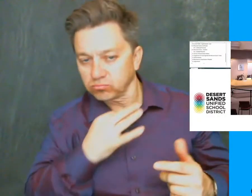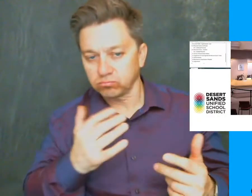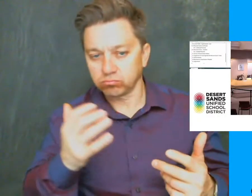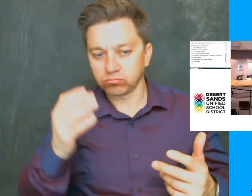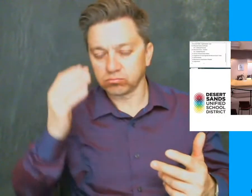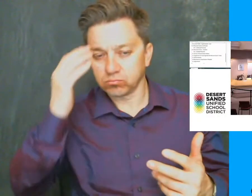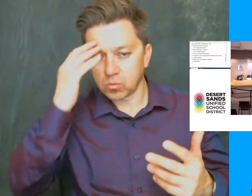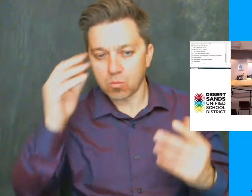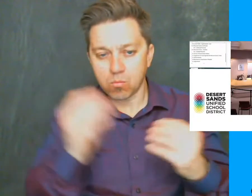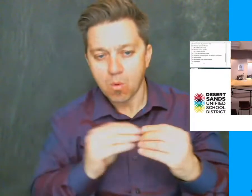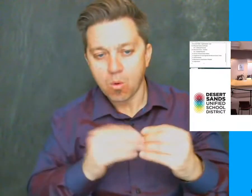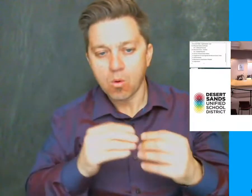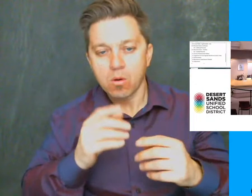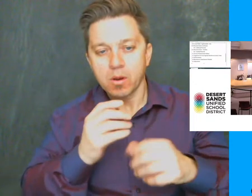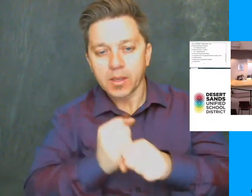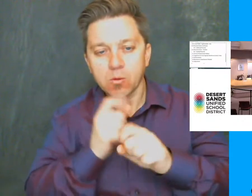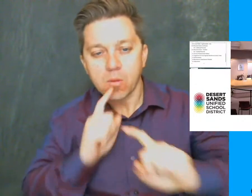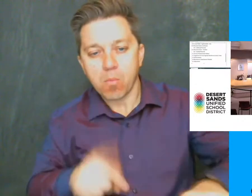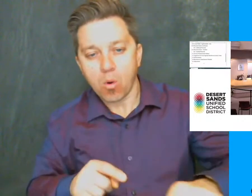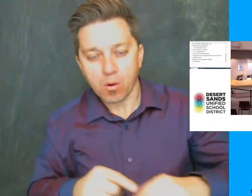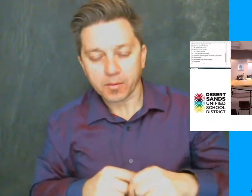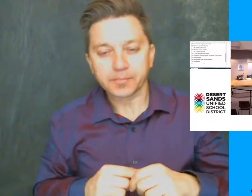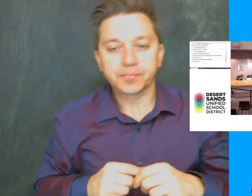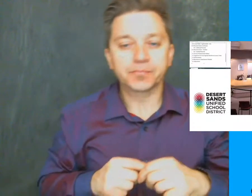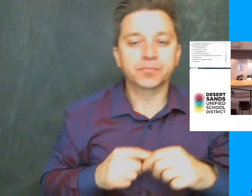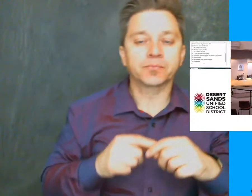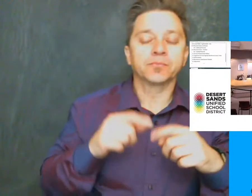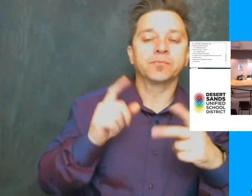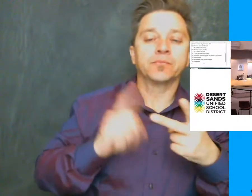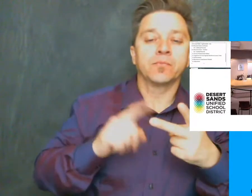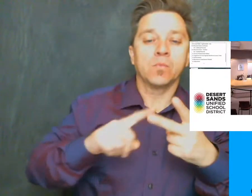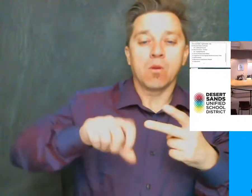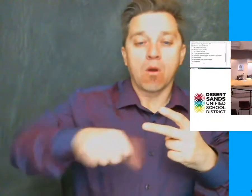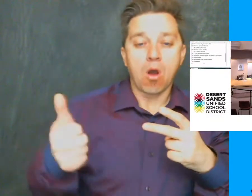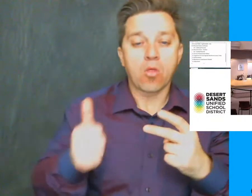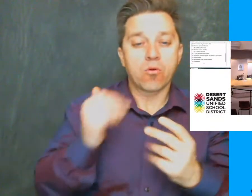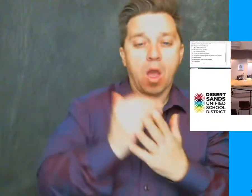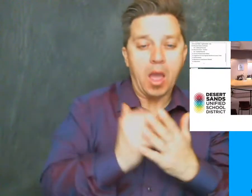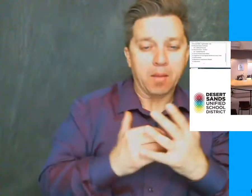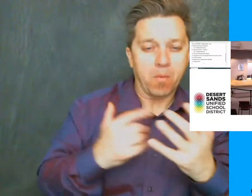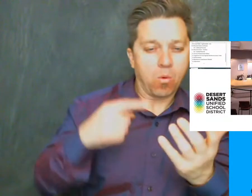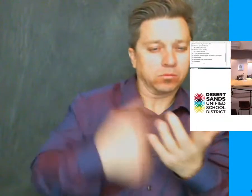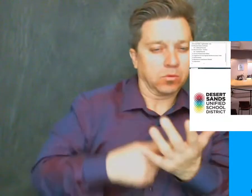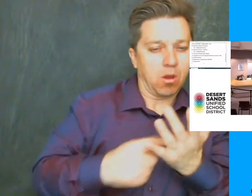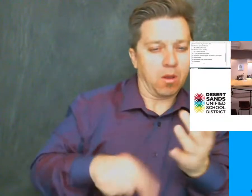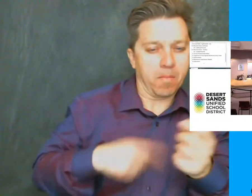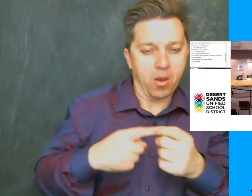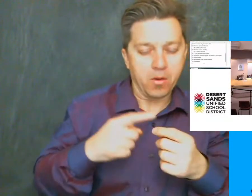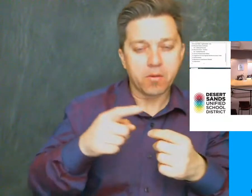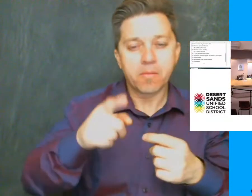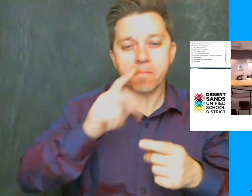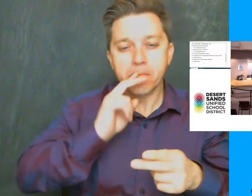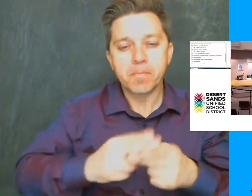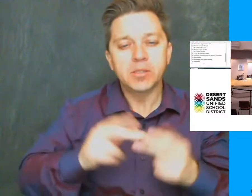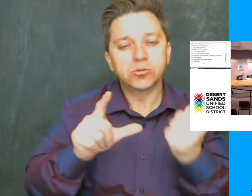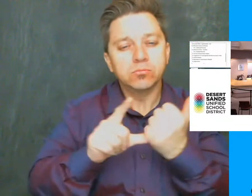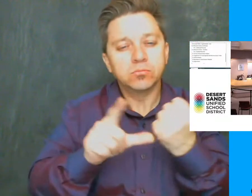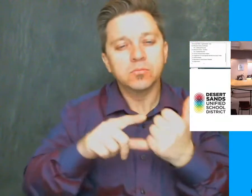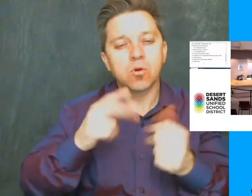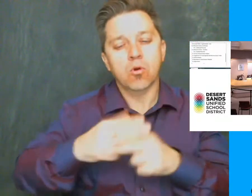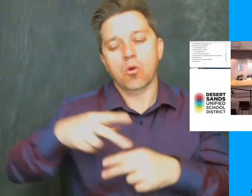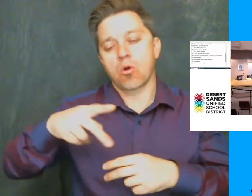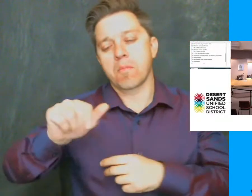on that and get a report out. And then the other item I wanted to talk about, they mentioned paraeducators covering